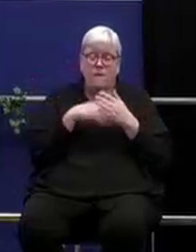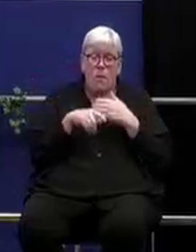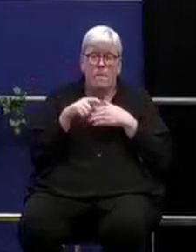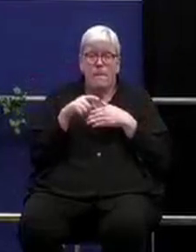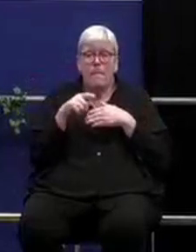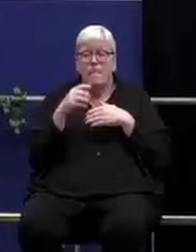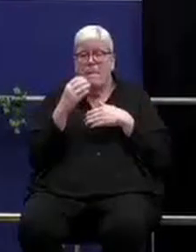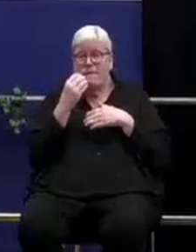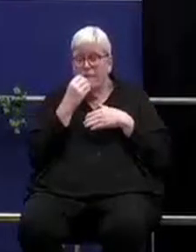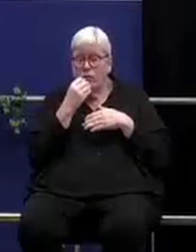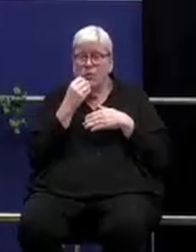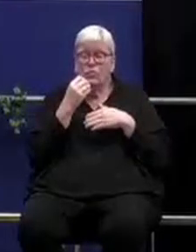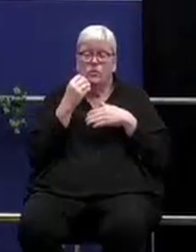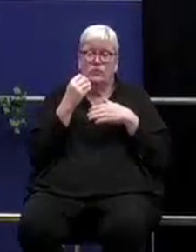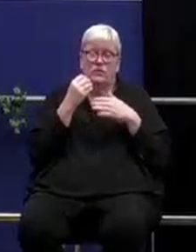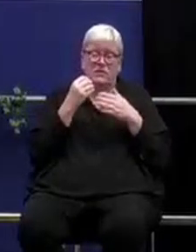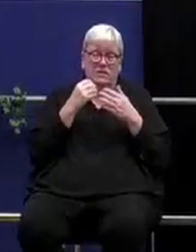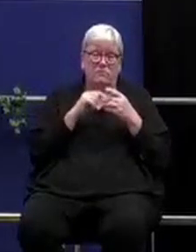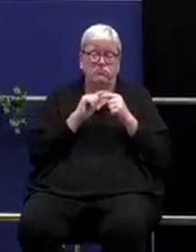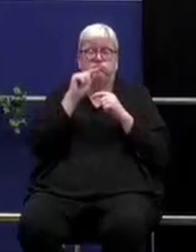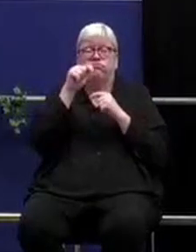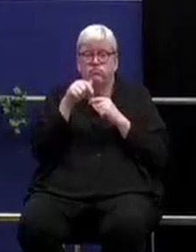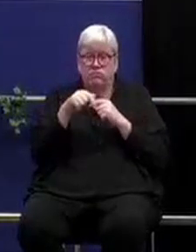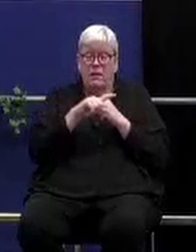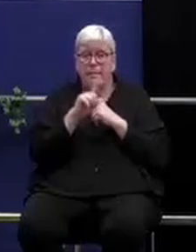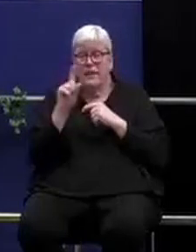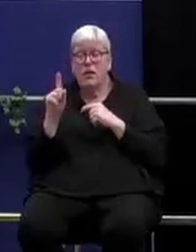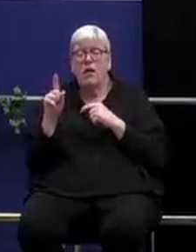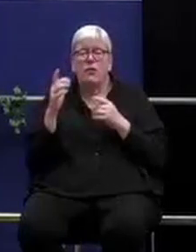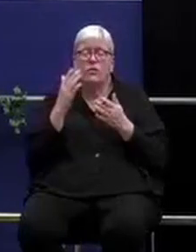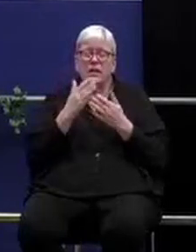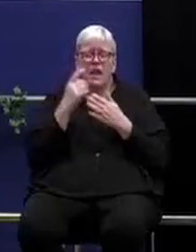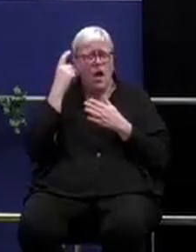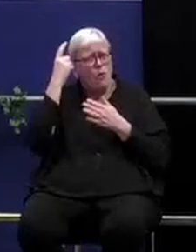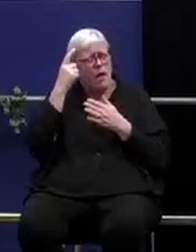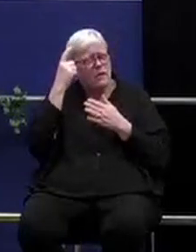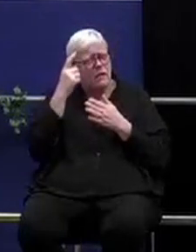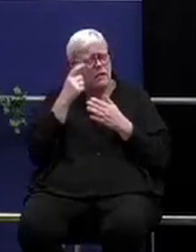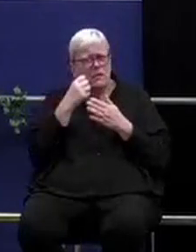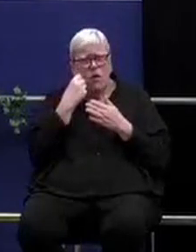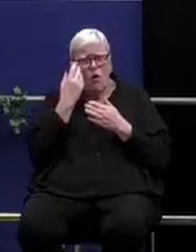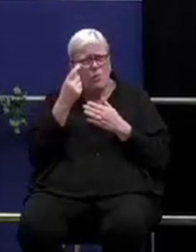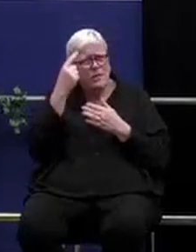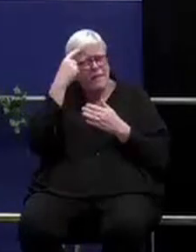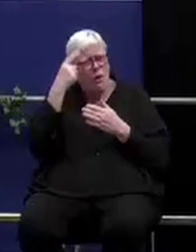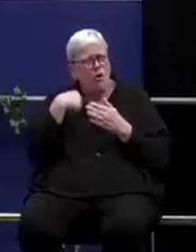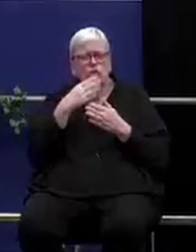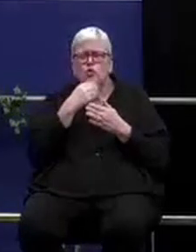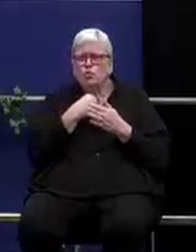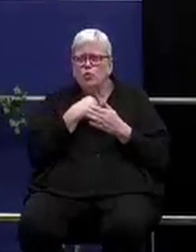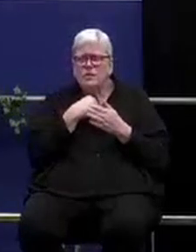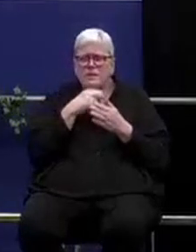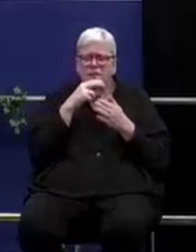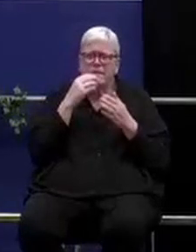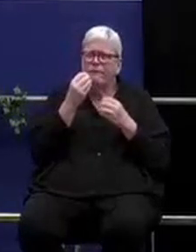with the food that's in ND's lair. Mm-hmm. And I just wondered, had you always thought to use the food as that kind of